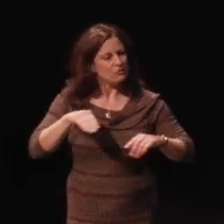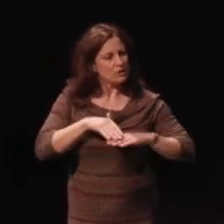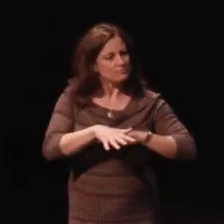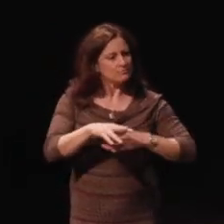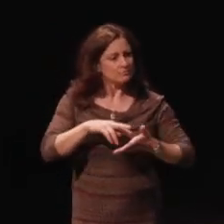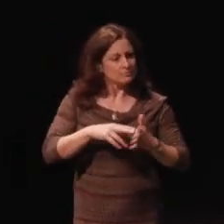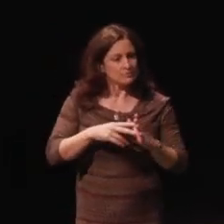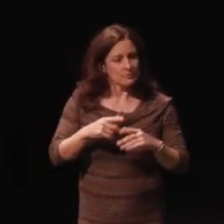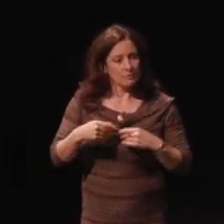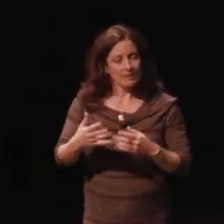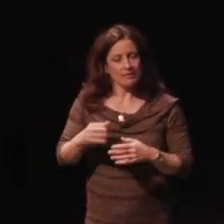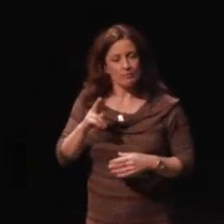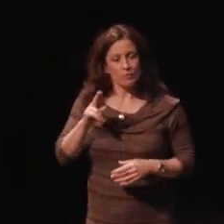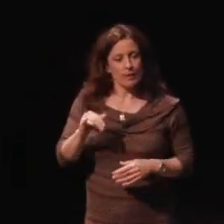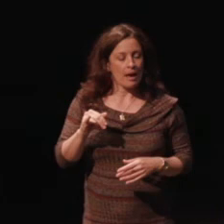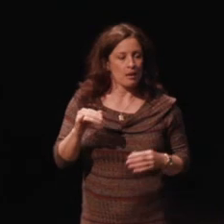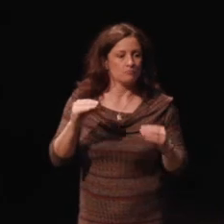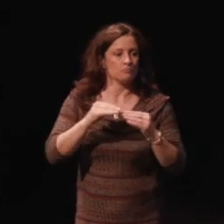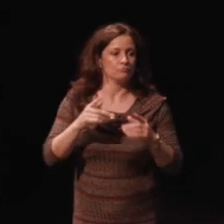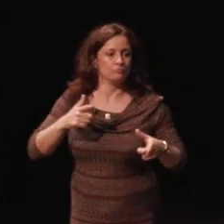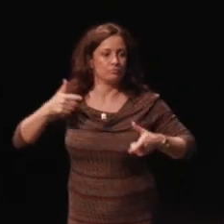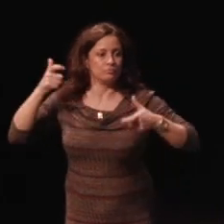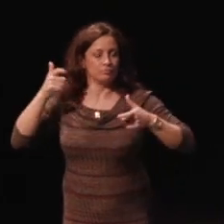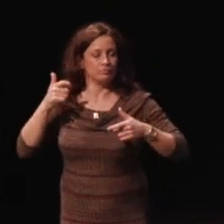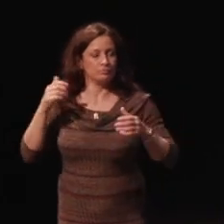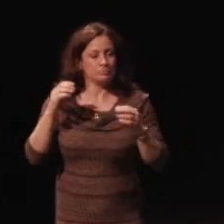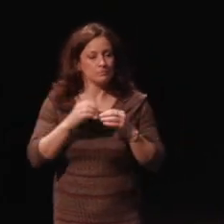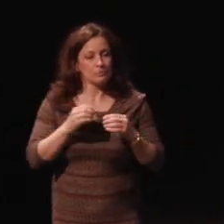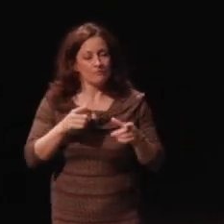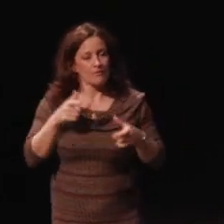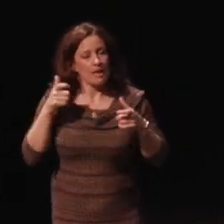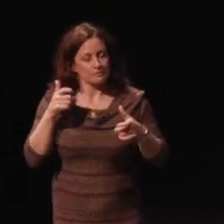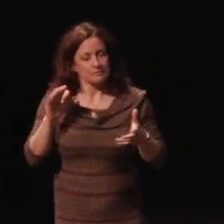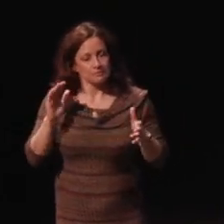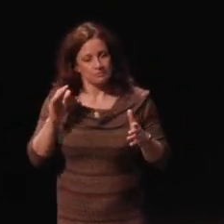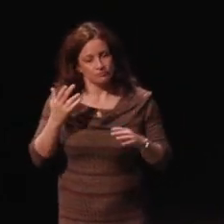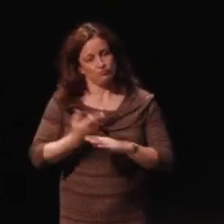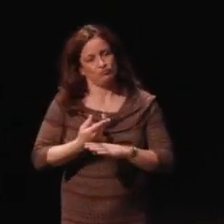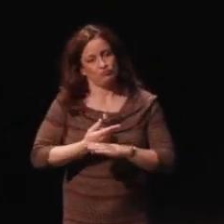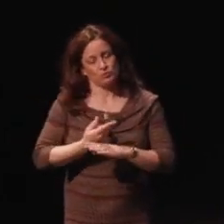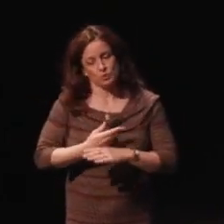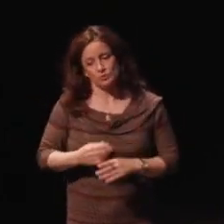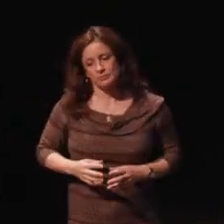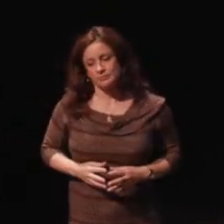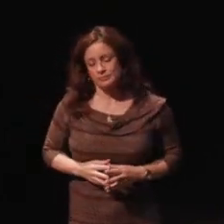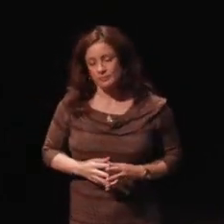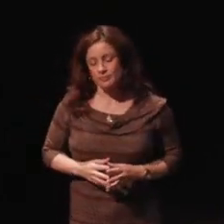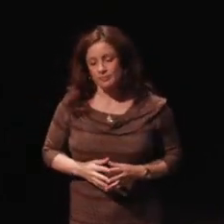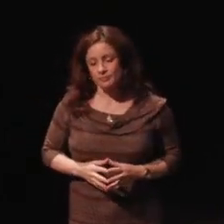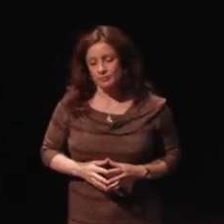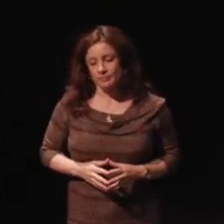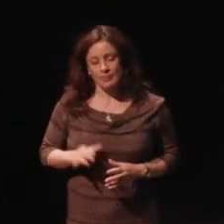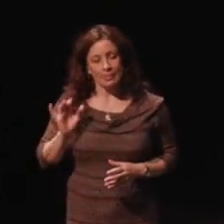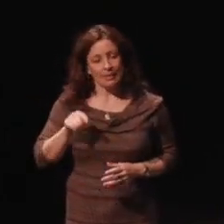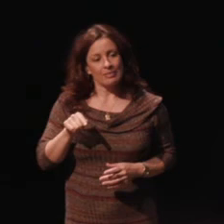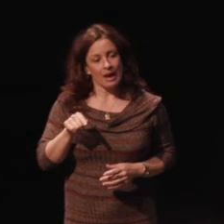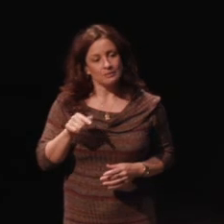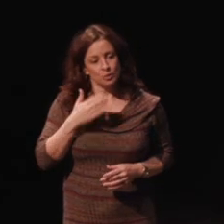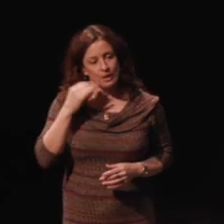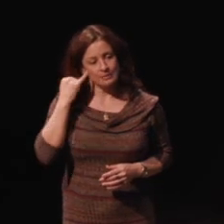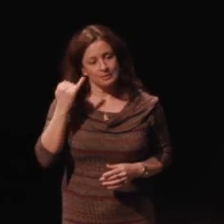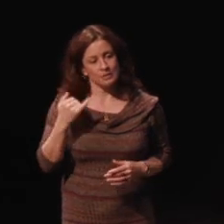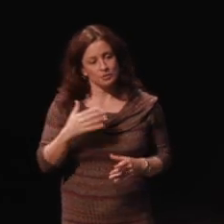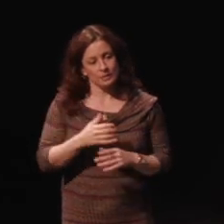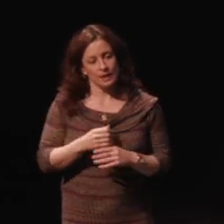but they make the UI very, very much faster, very, very faster to use. And that is a good idea